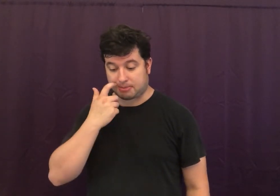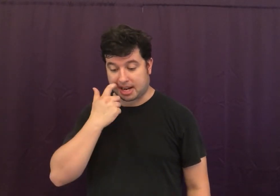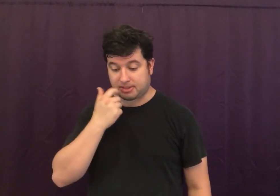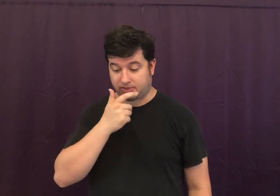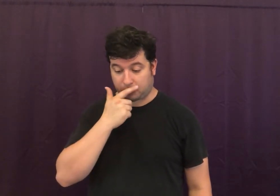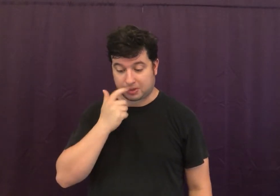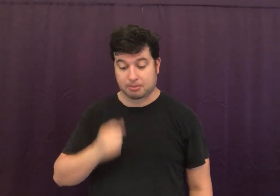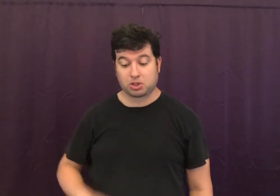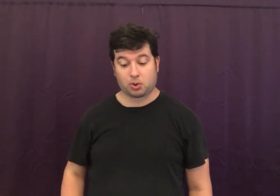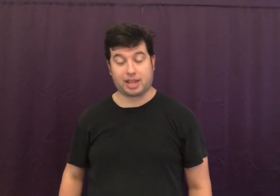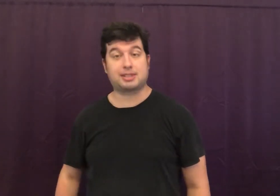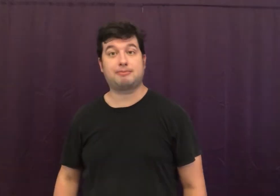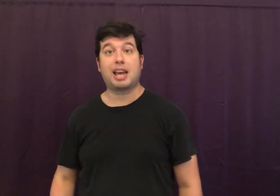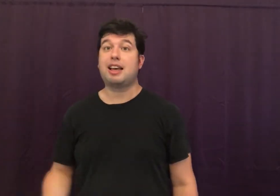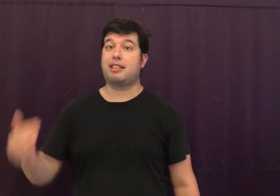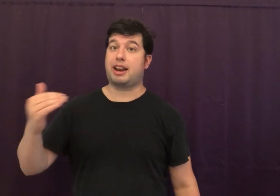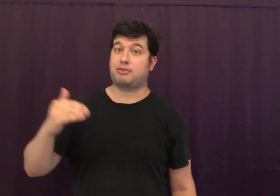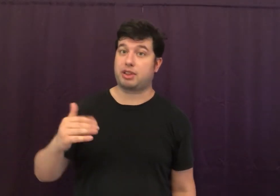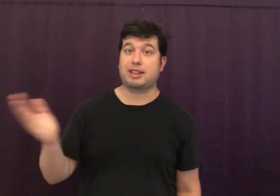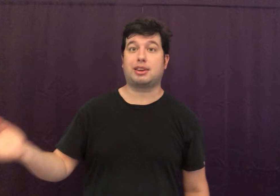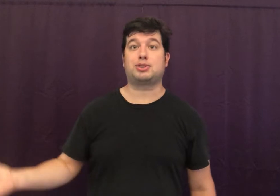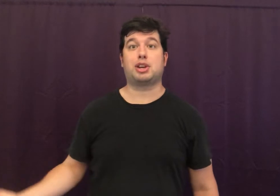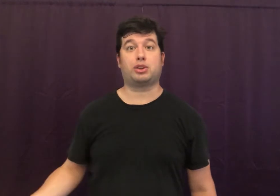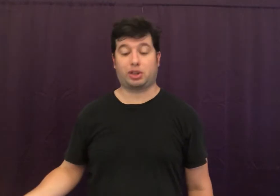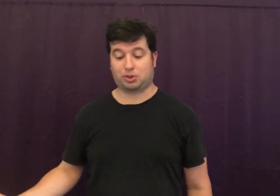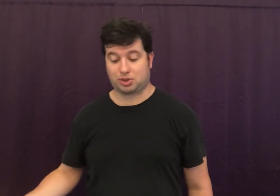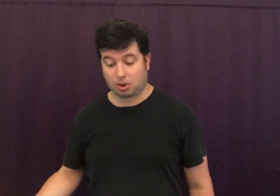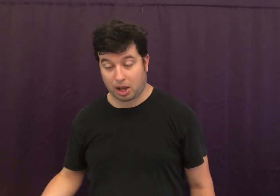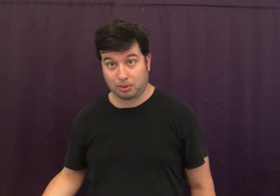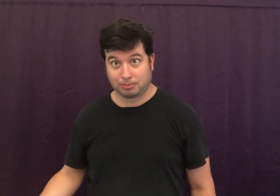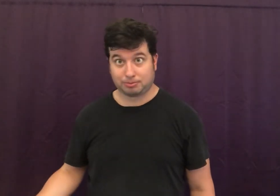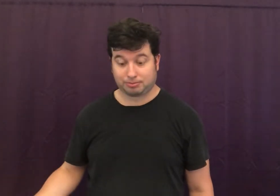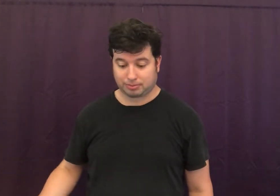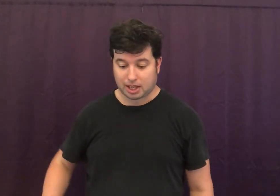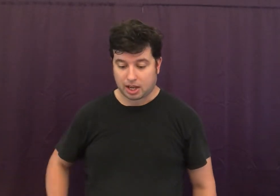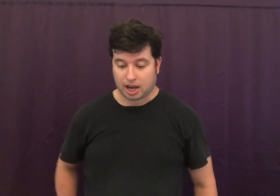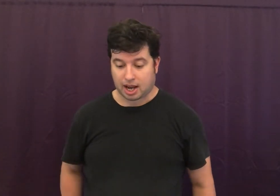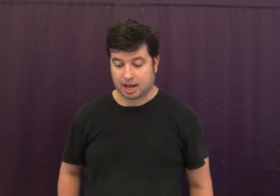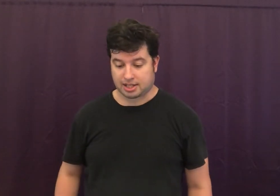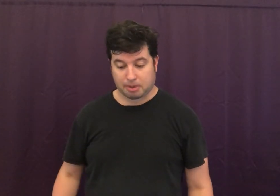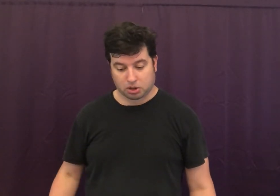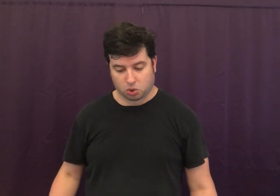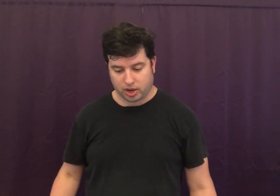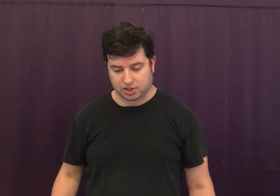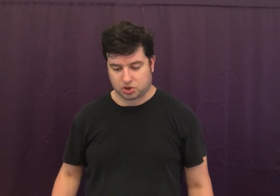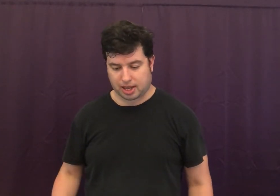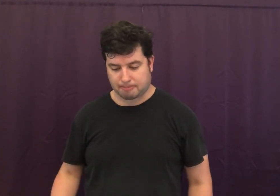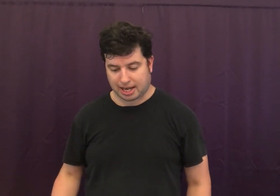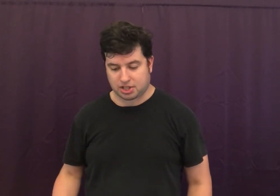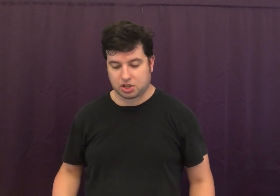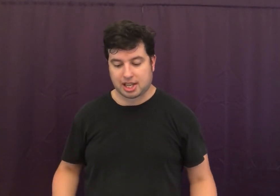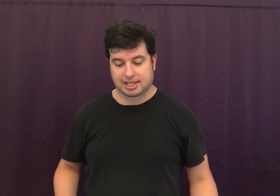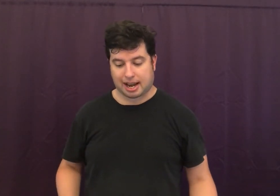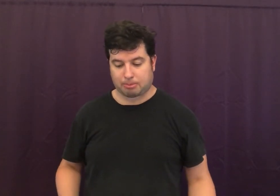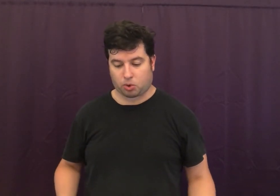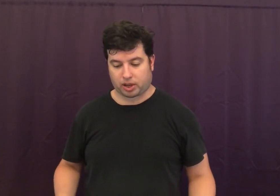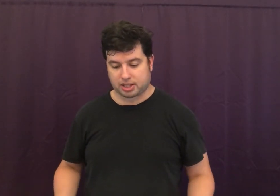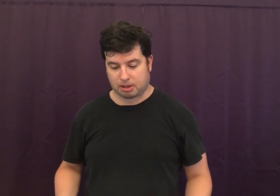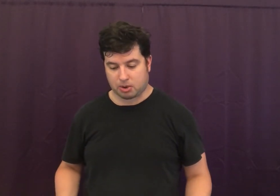sometimes filled with small toys. Then after that, there's another little solo. Small toys, do they bite, do they snap, or explode in a